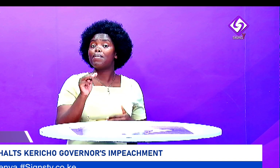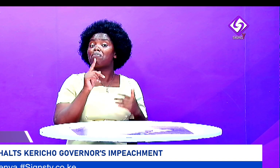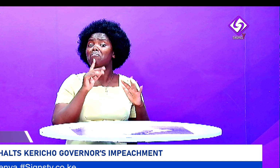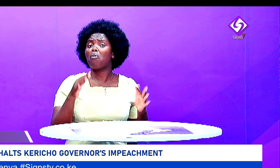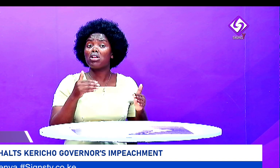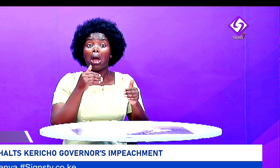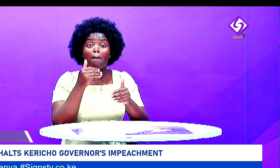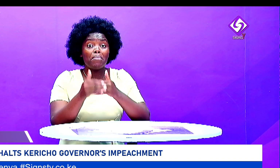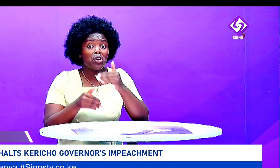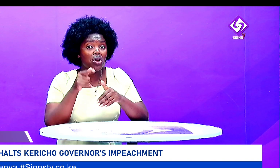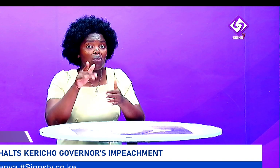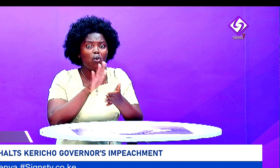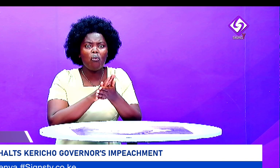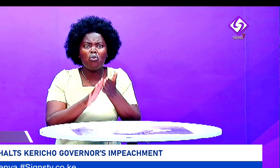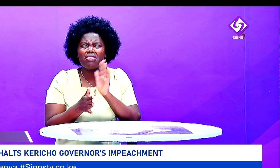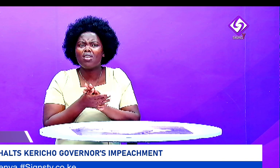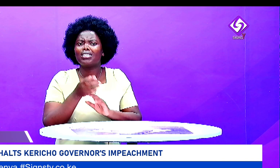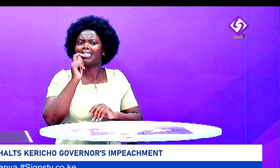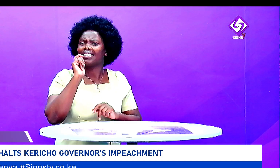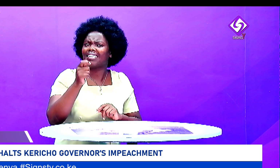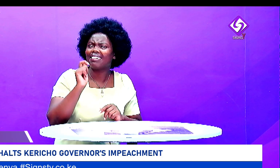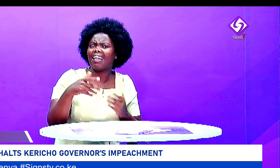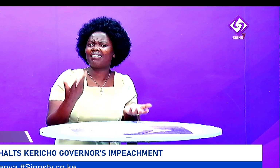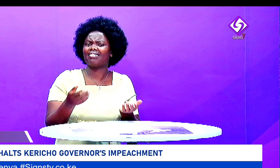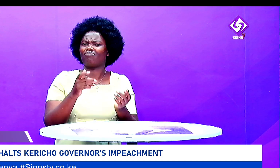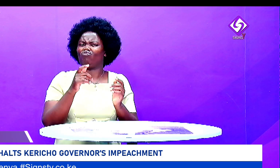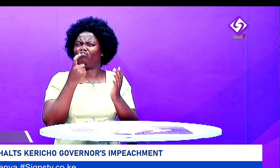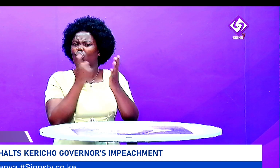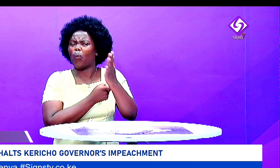payments amounting to 85.7 million shillings,